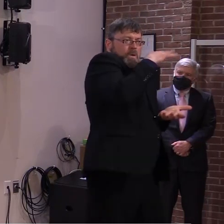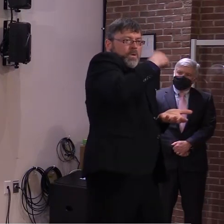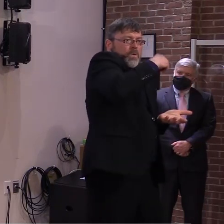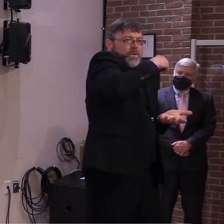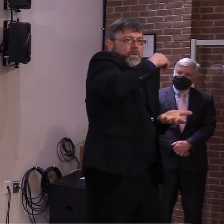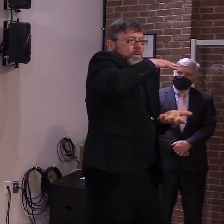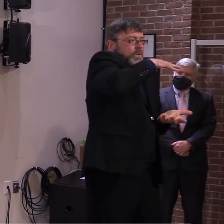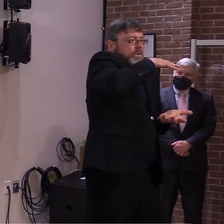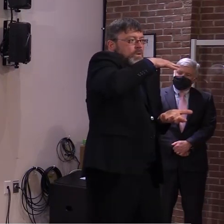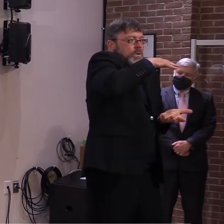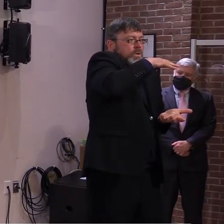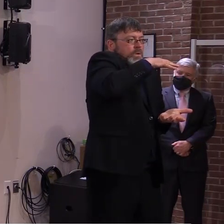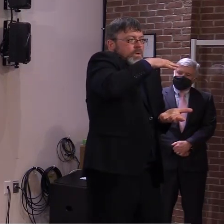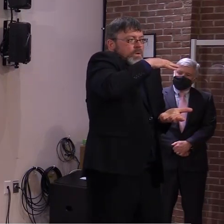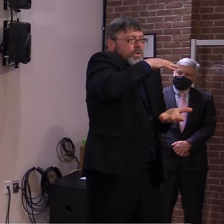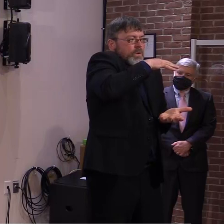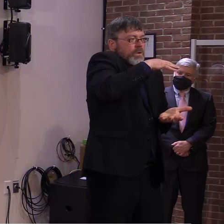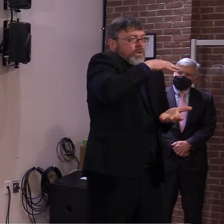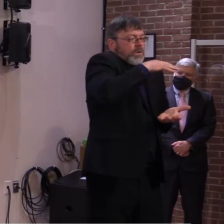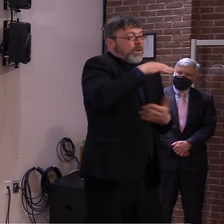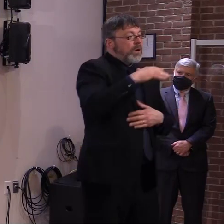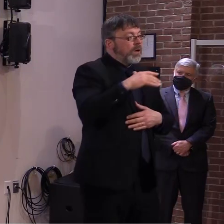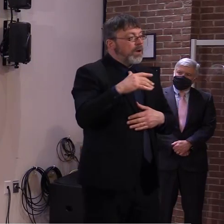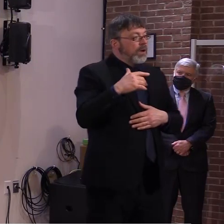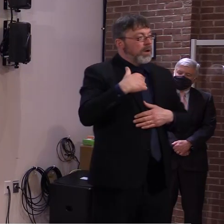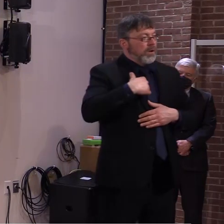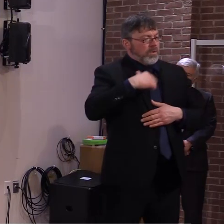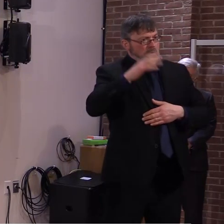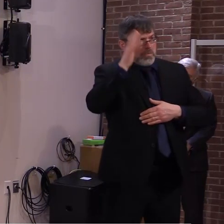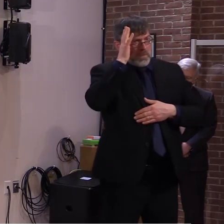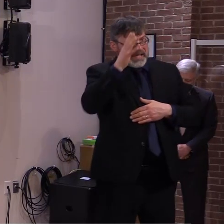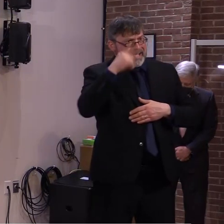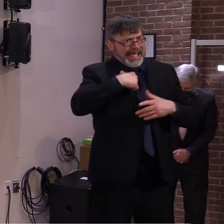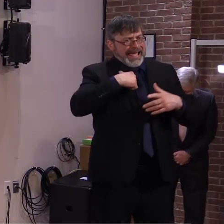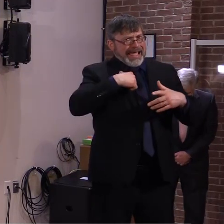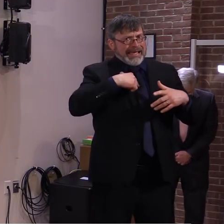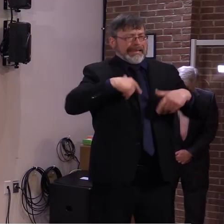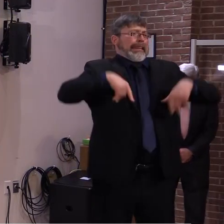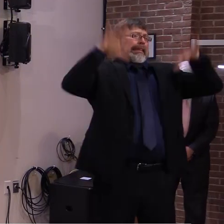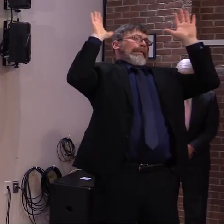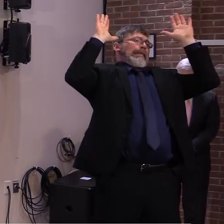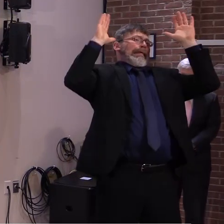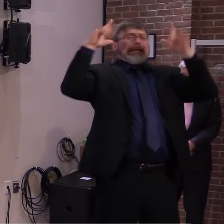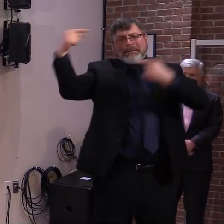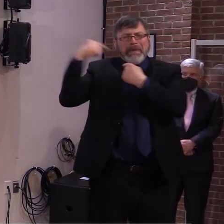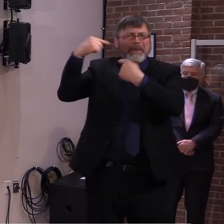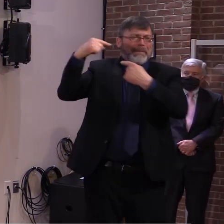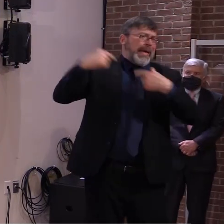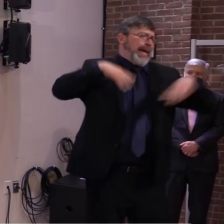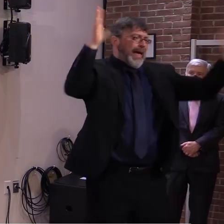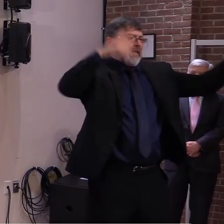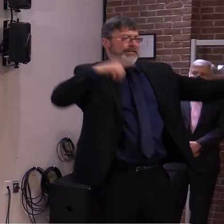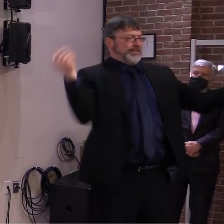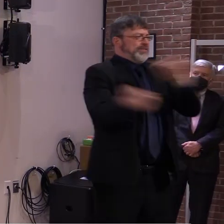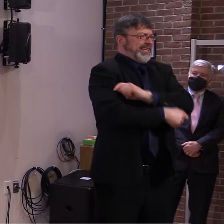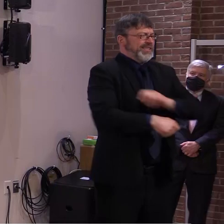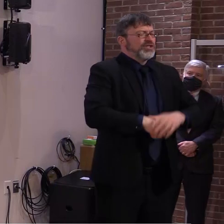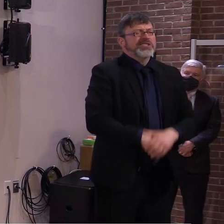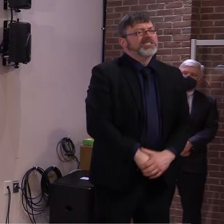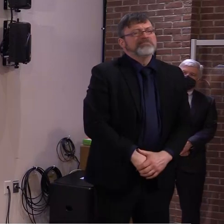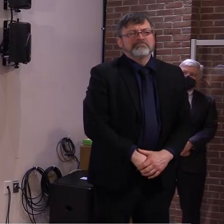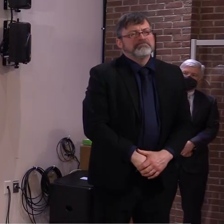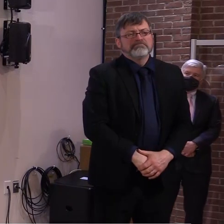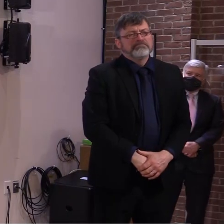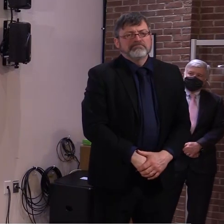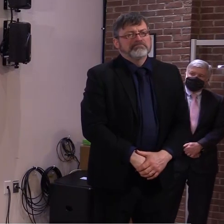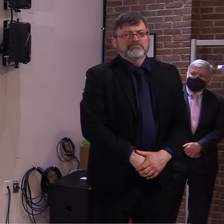Kelso, entire team that we've had working on this feels this is the right approach, and this has nothing